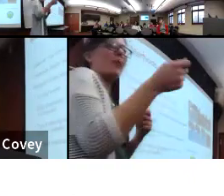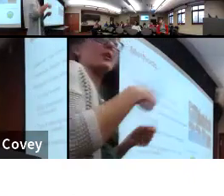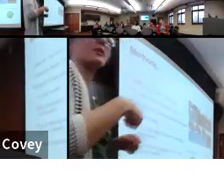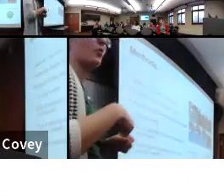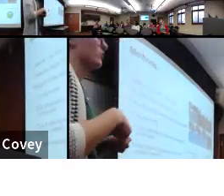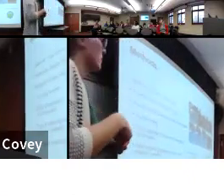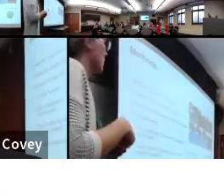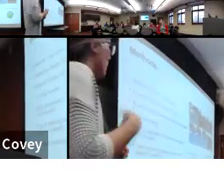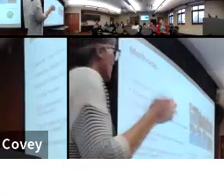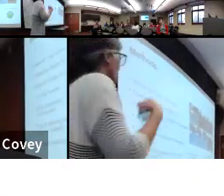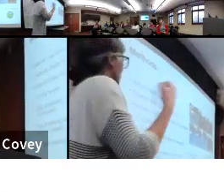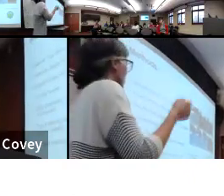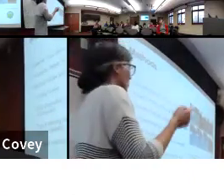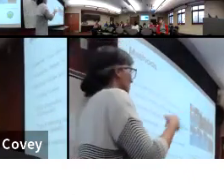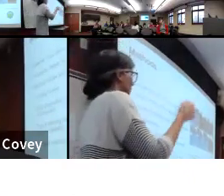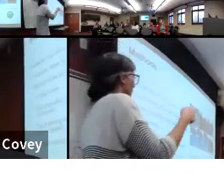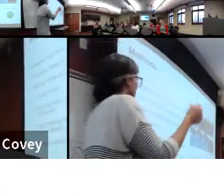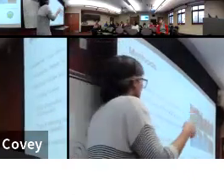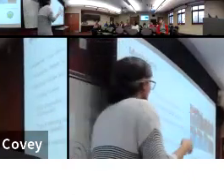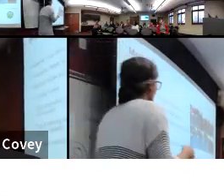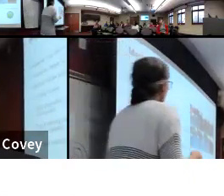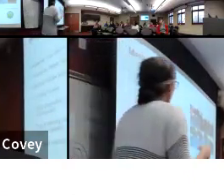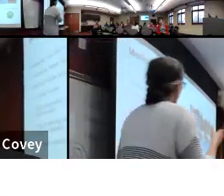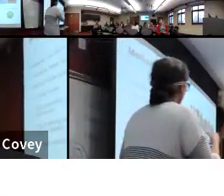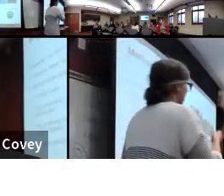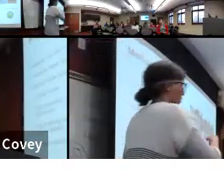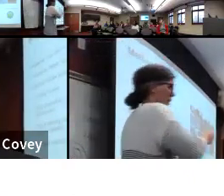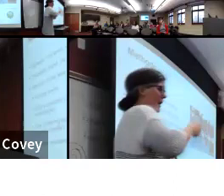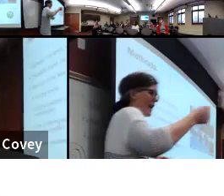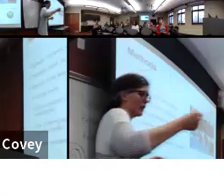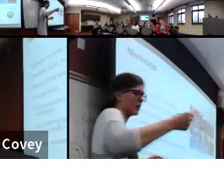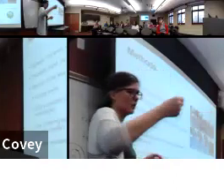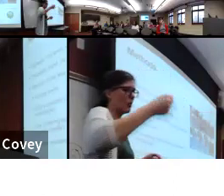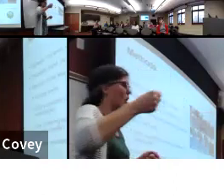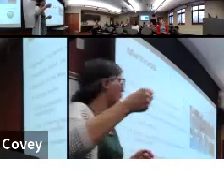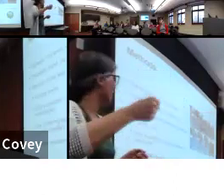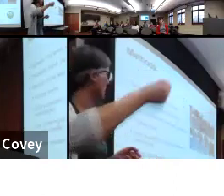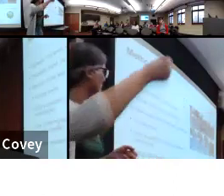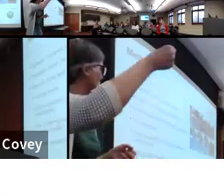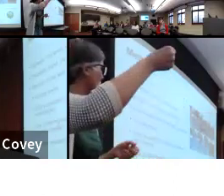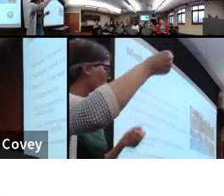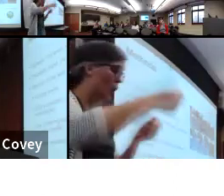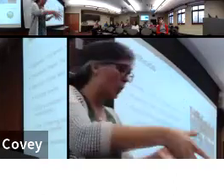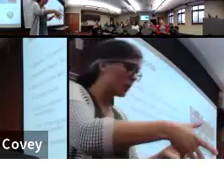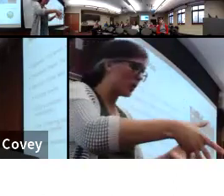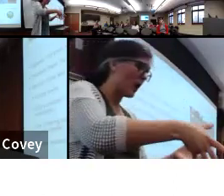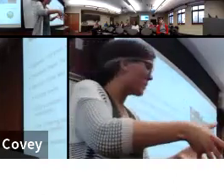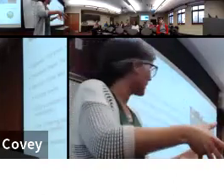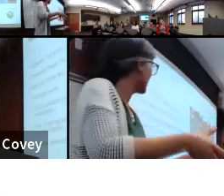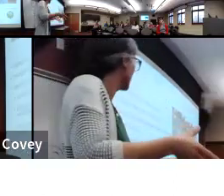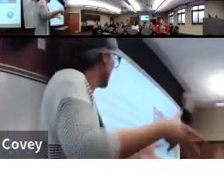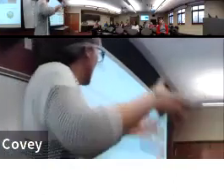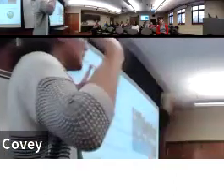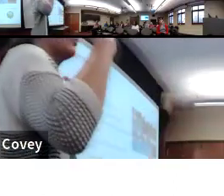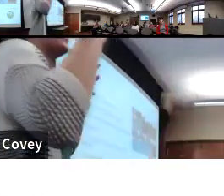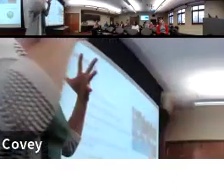exchange of the object in question, popsicle, balloon, face. Then the person leaves with the object, loses the